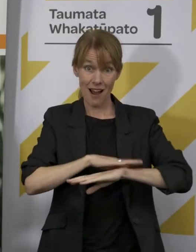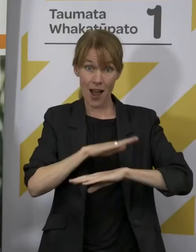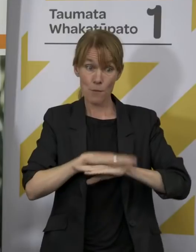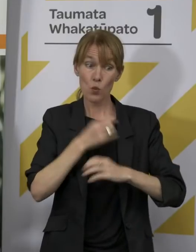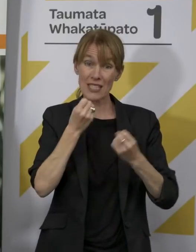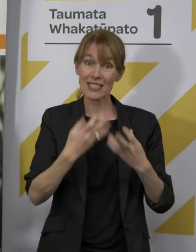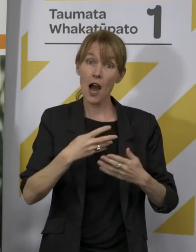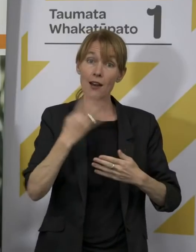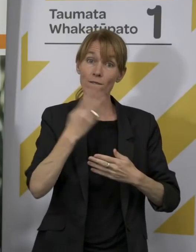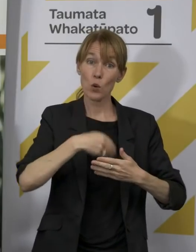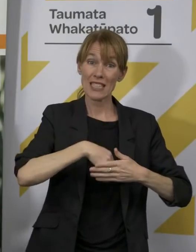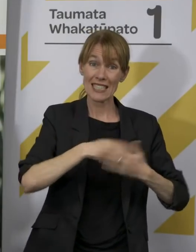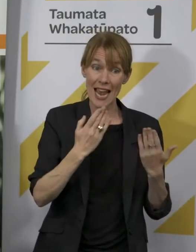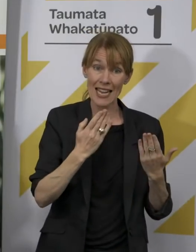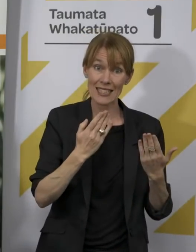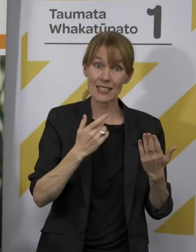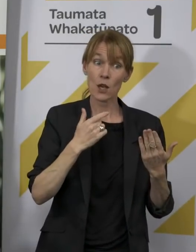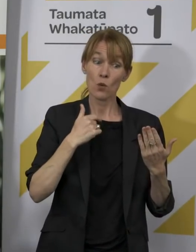that many of them